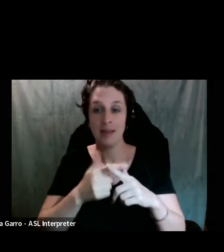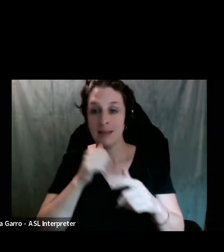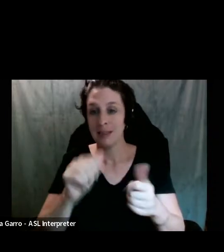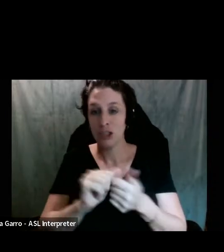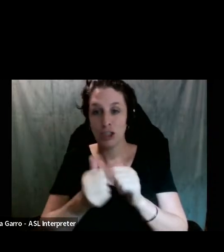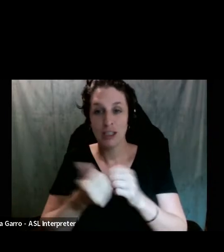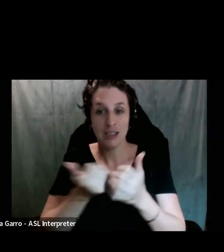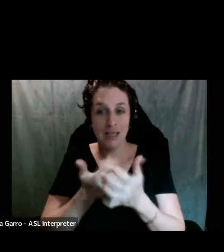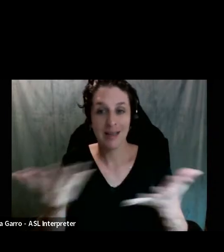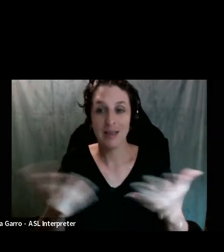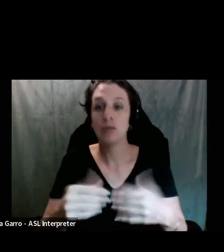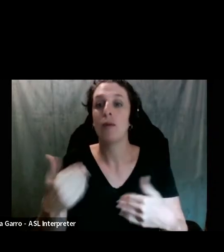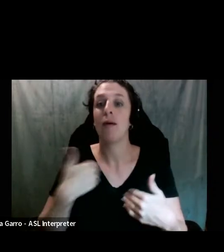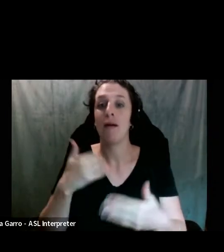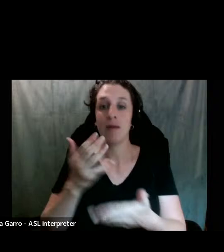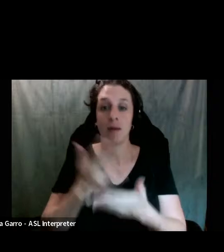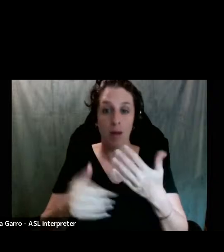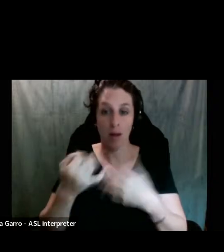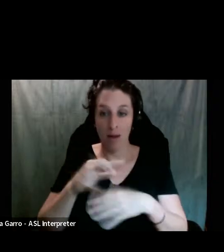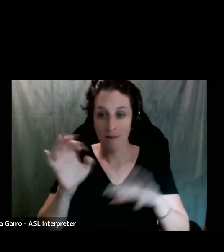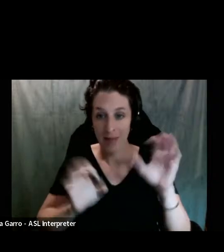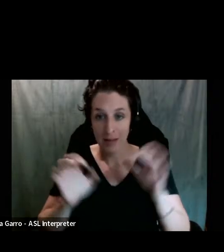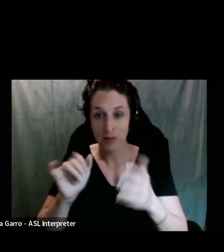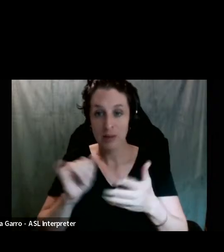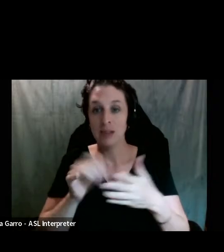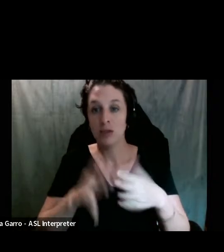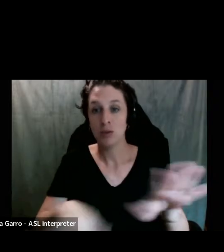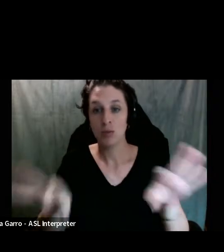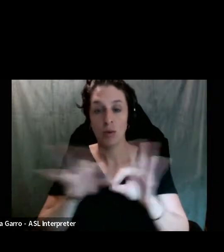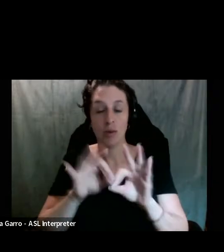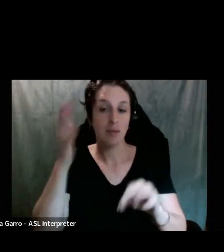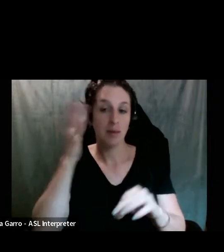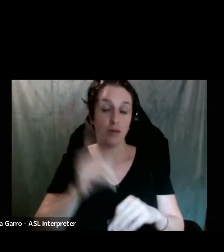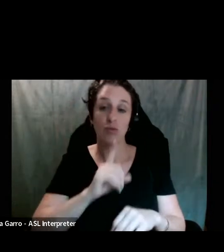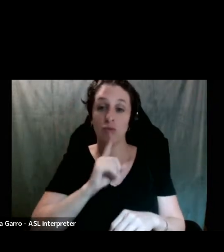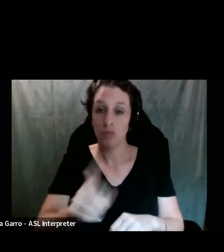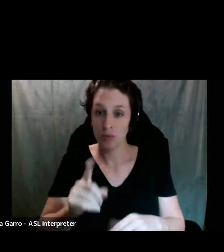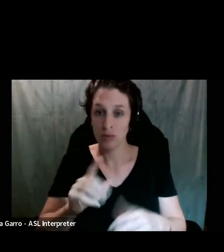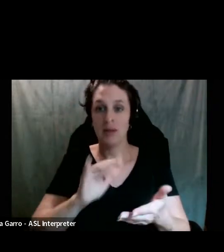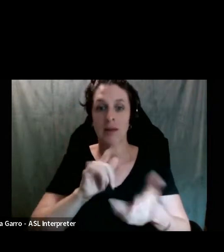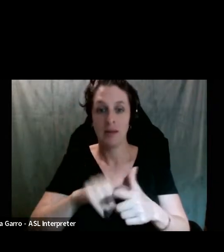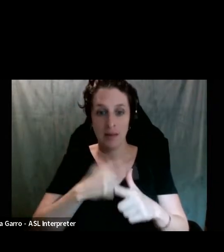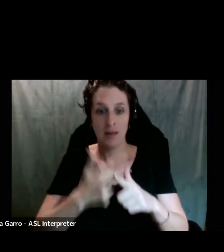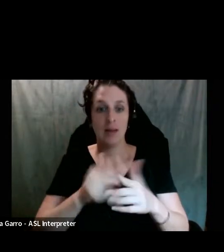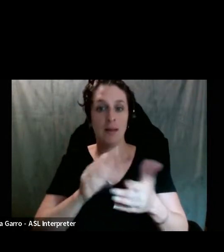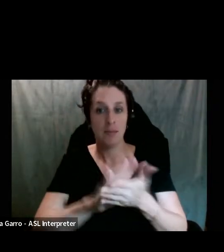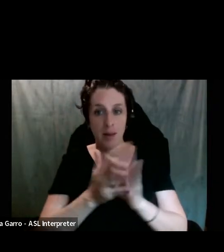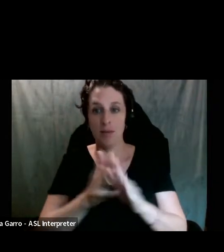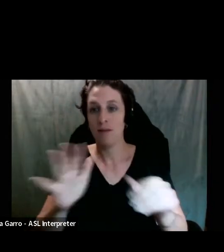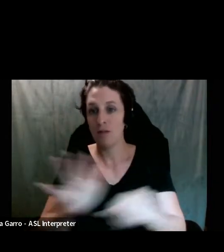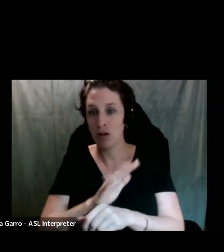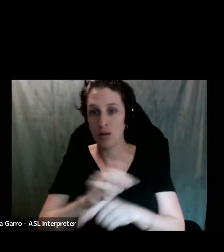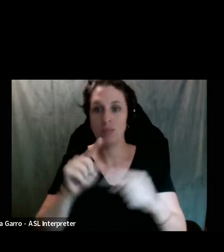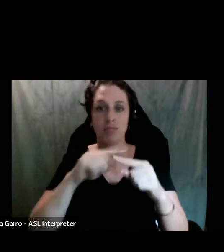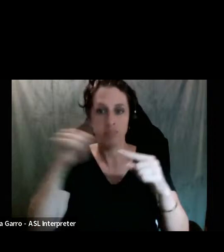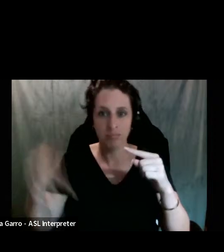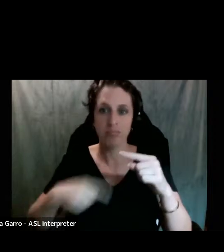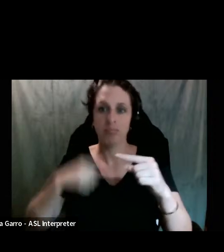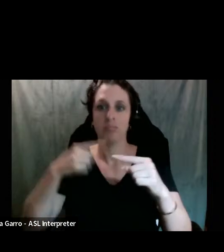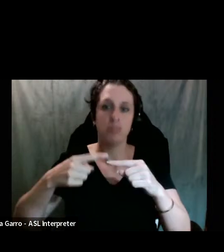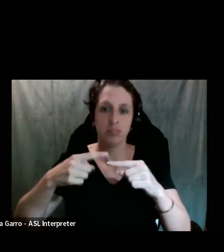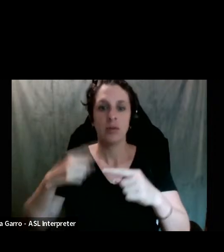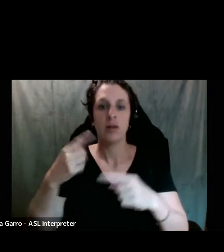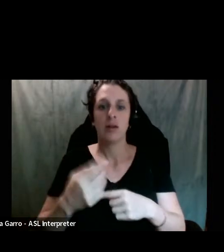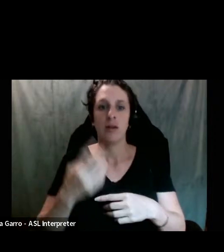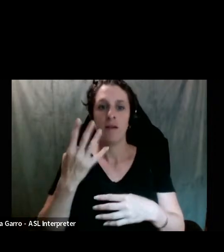So having it as part of evaluation is important because that's truly then becomes the full circle. And, it's one of the 4